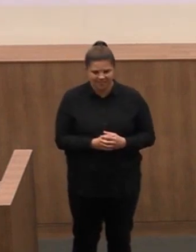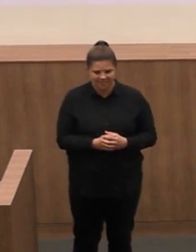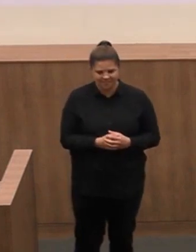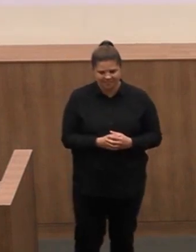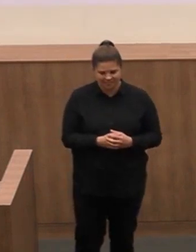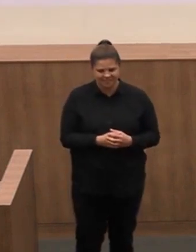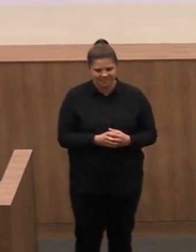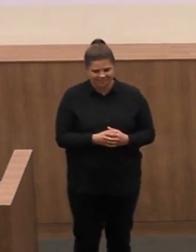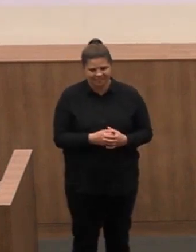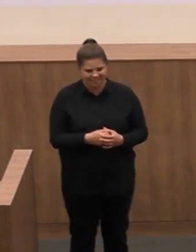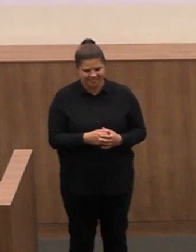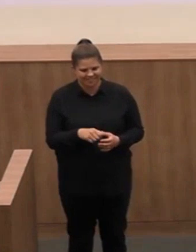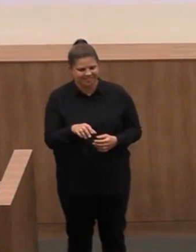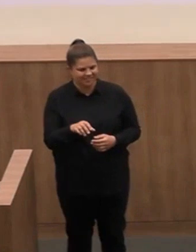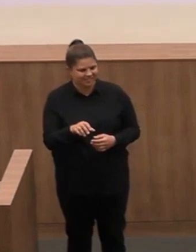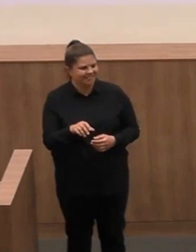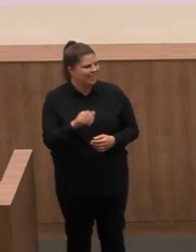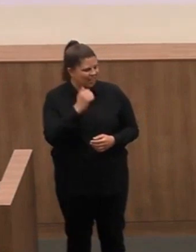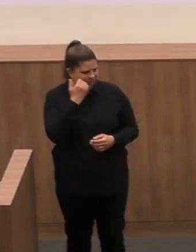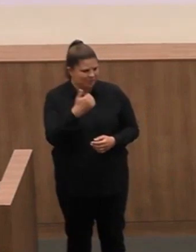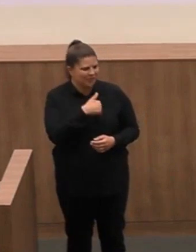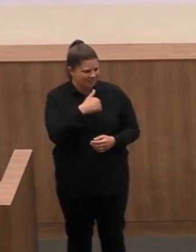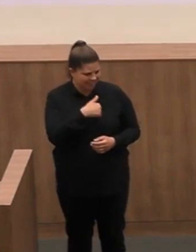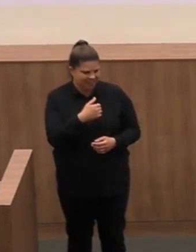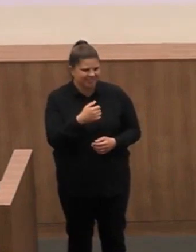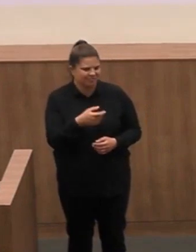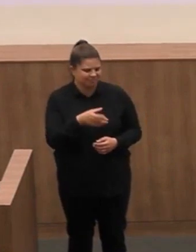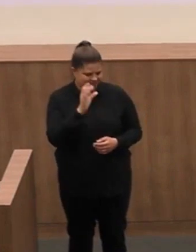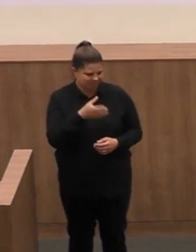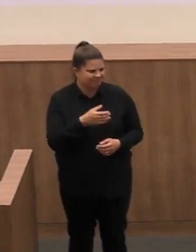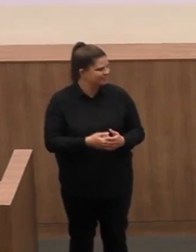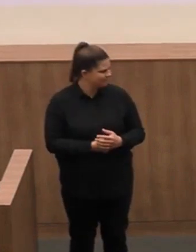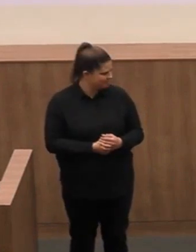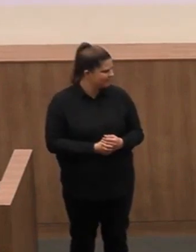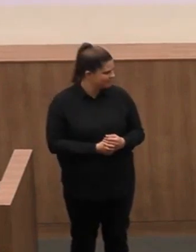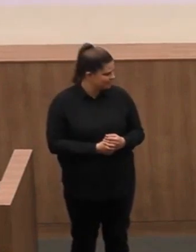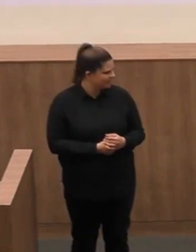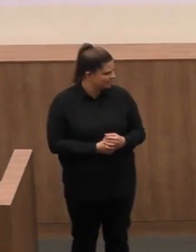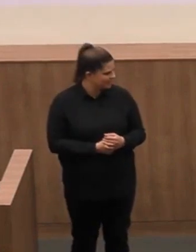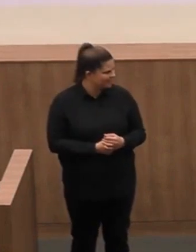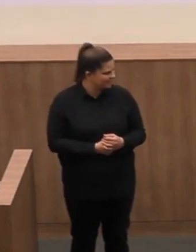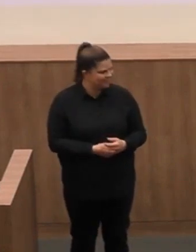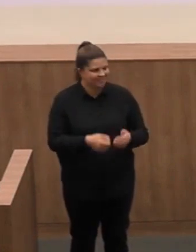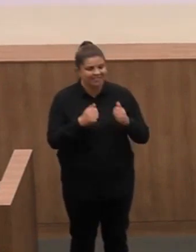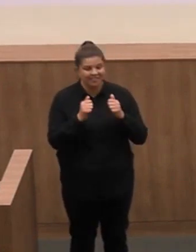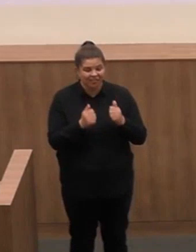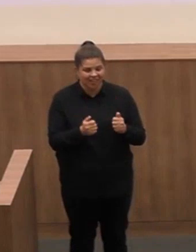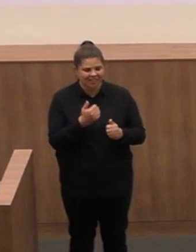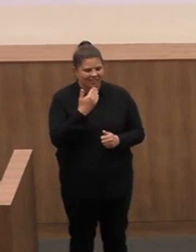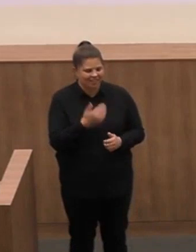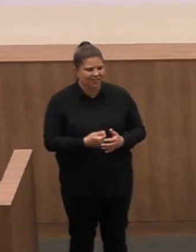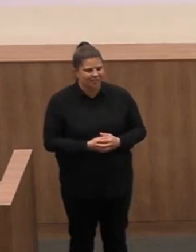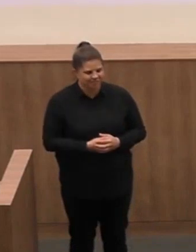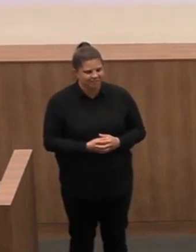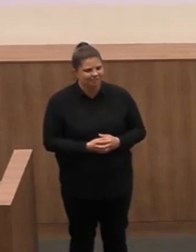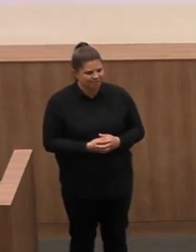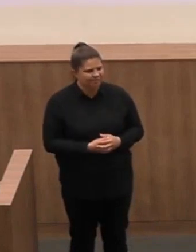That's potassium. Yeah, you take that every morning now. Yeah, great, thank you. Well